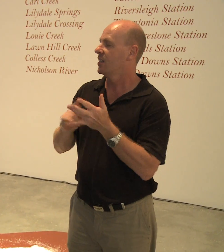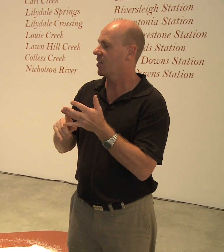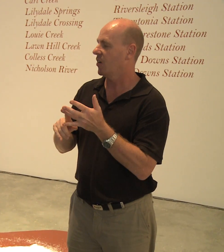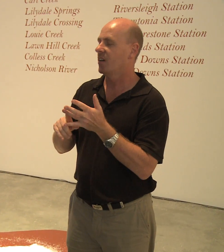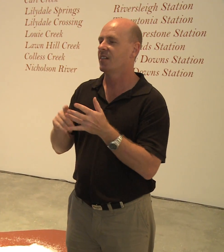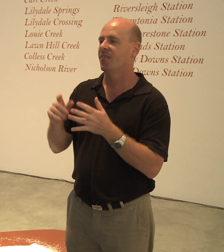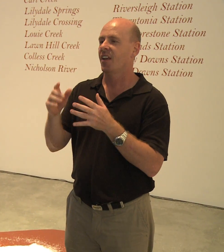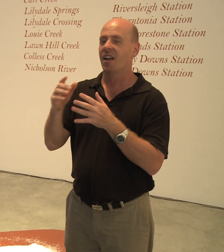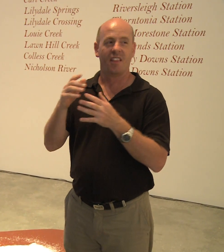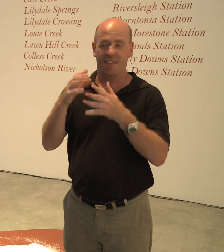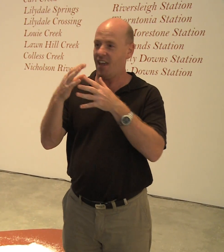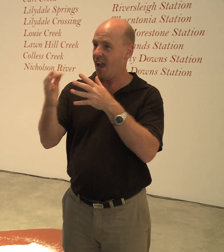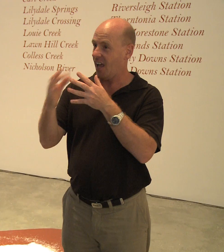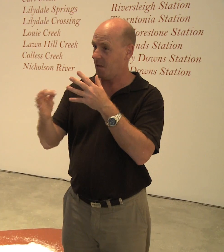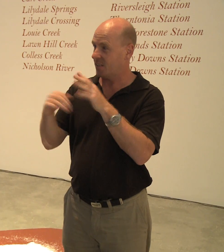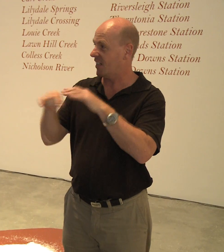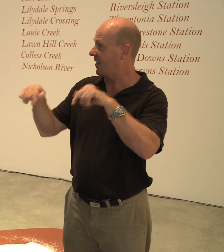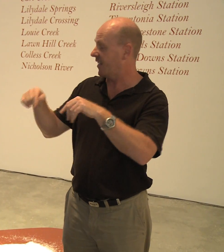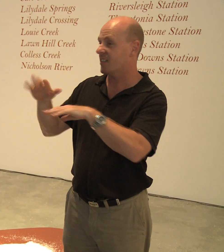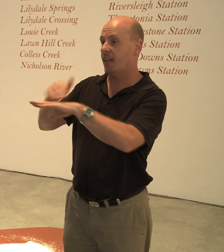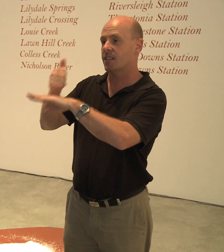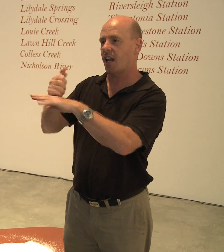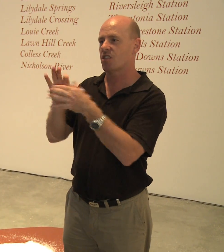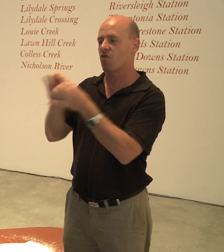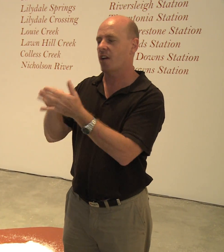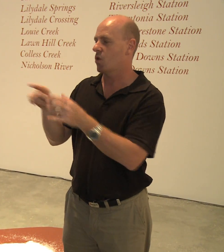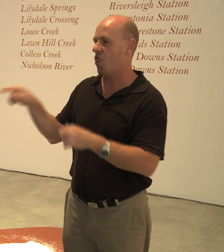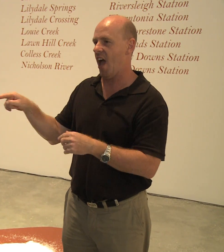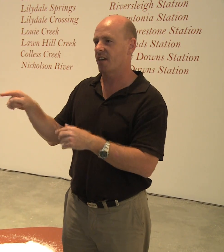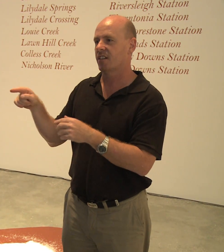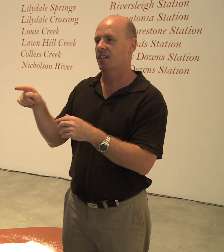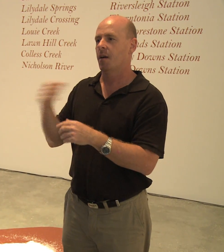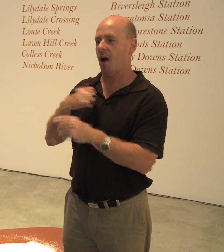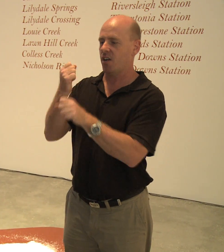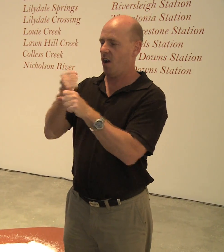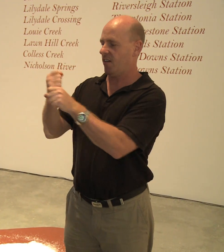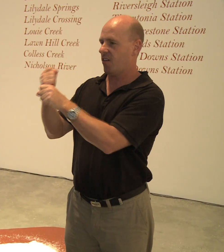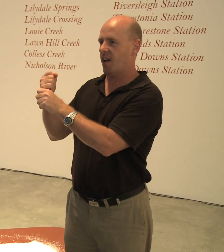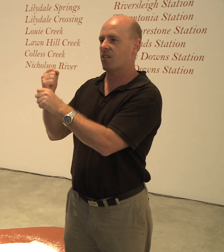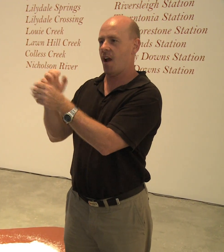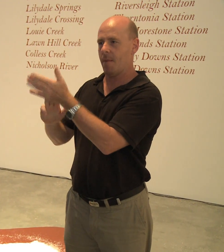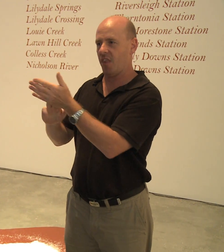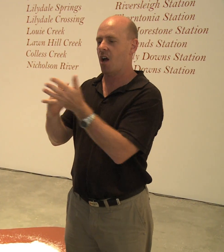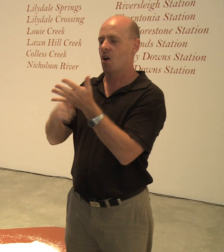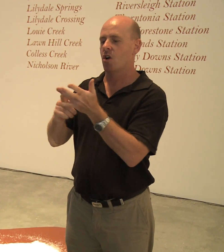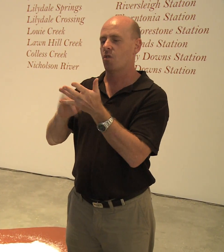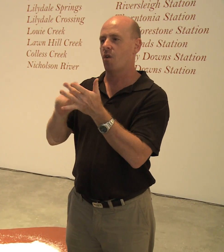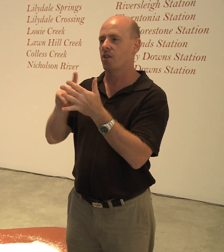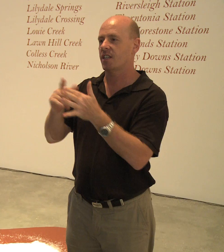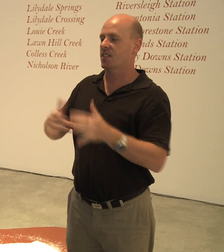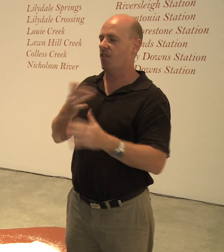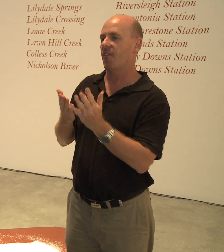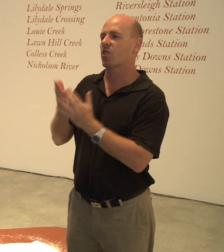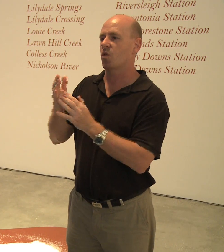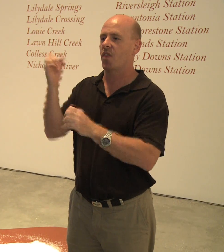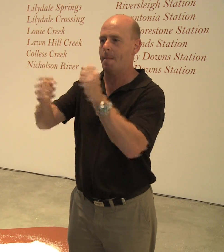the elements which are in this installation relate to that incident of my great-great-grandmother Rosie surviving the massacre. So